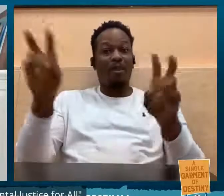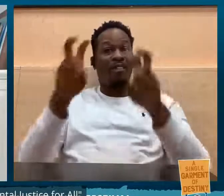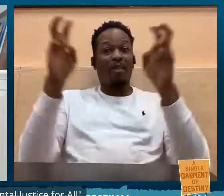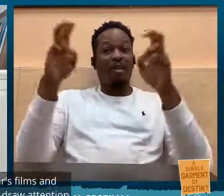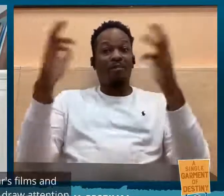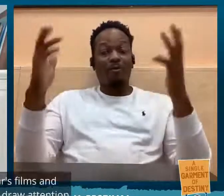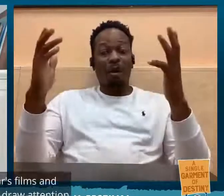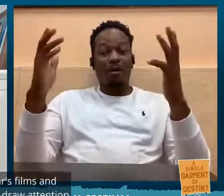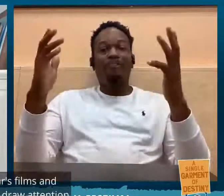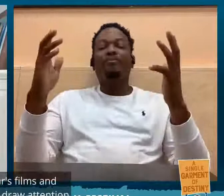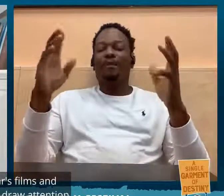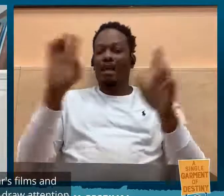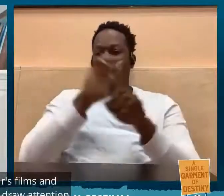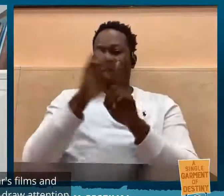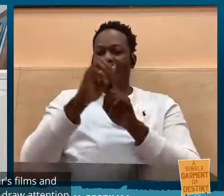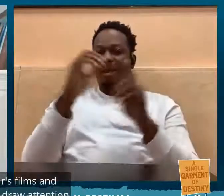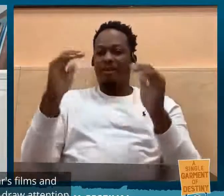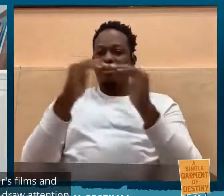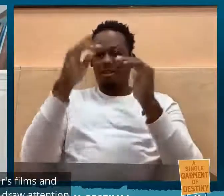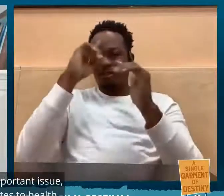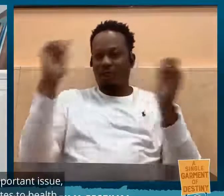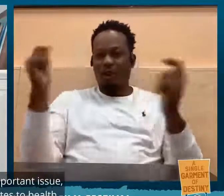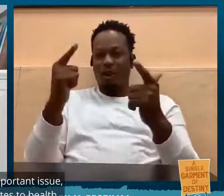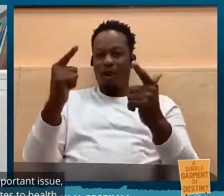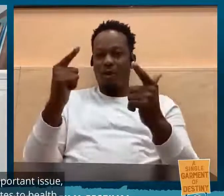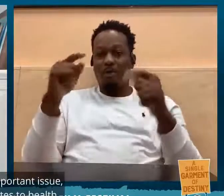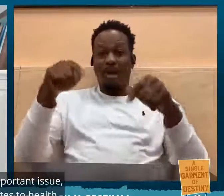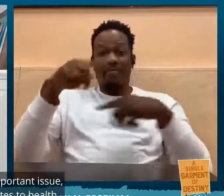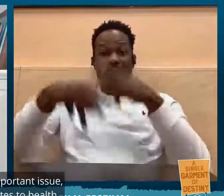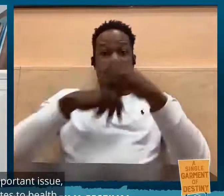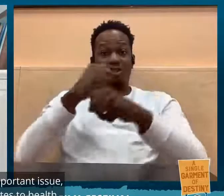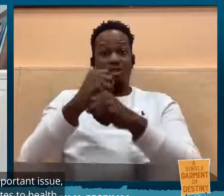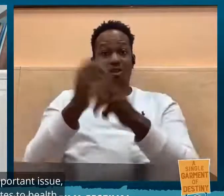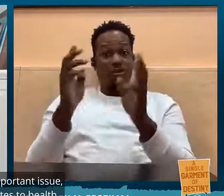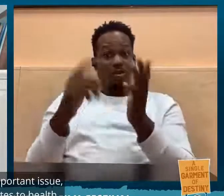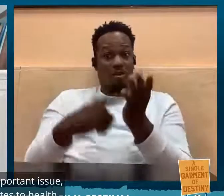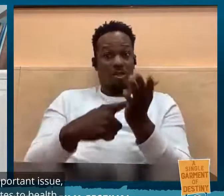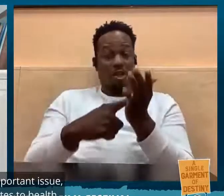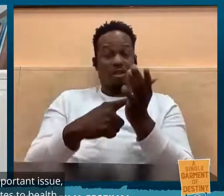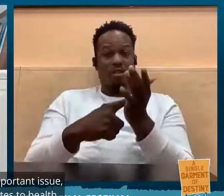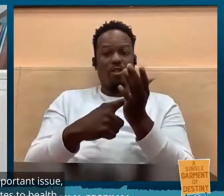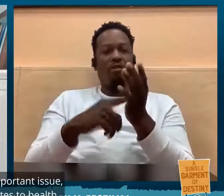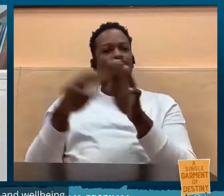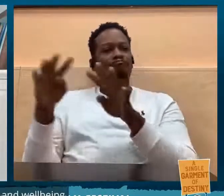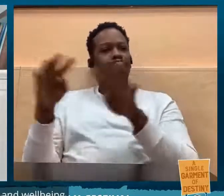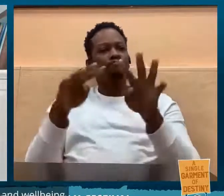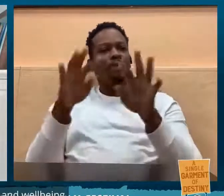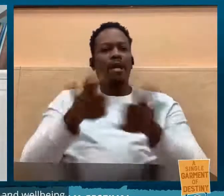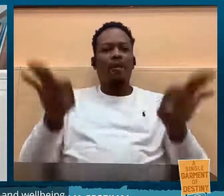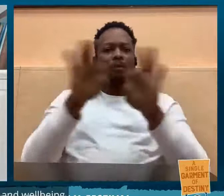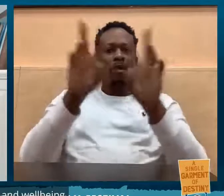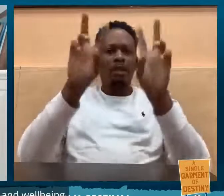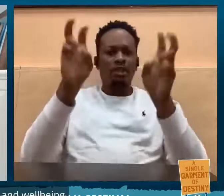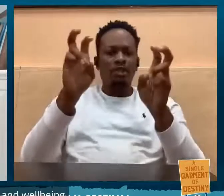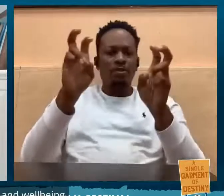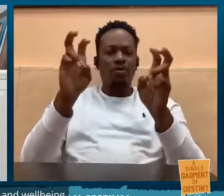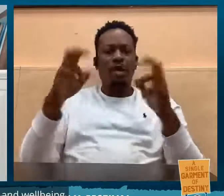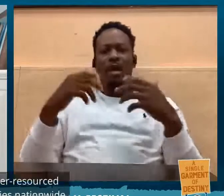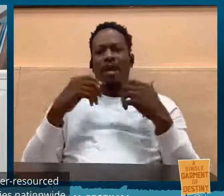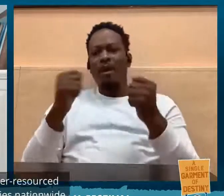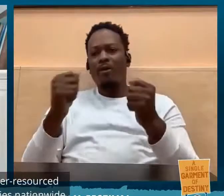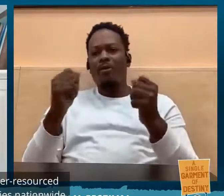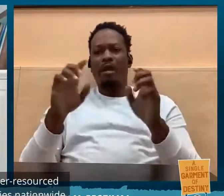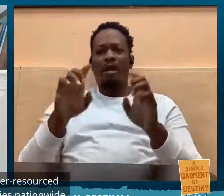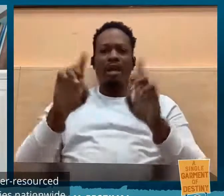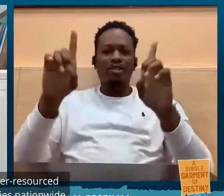All. This year's films and panels will draw attention to this important issue as it relates to health, education, and well-being